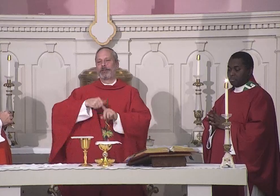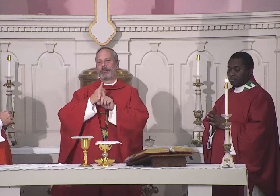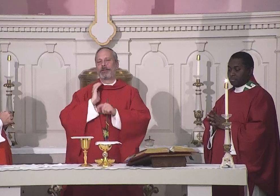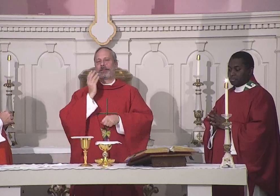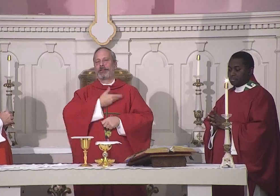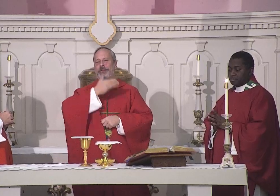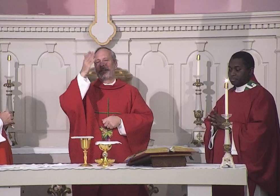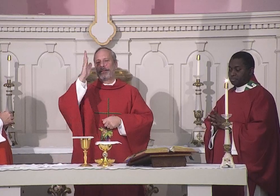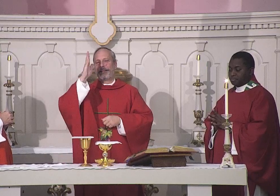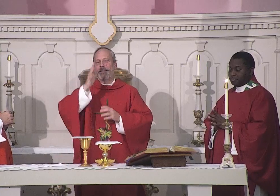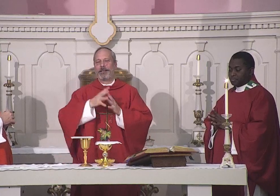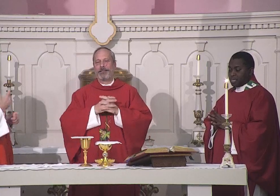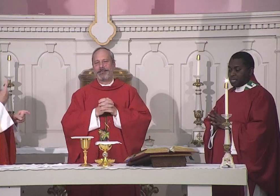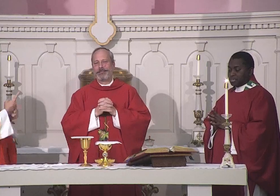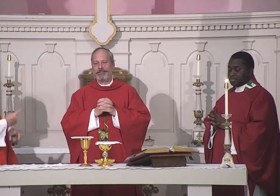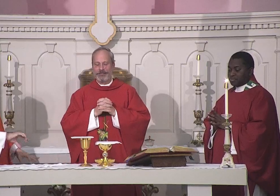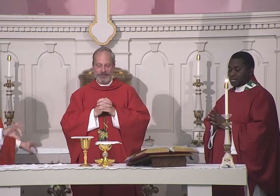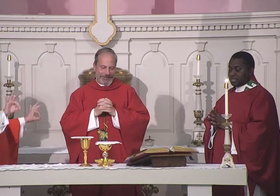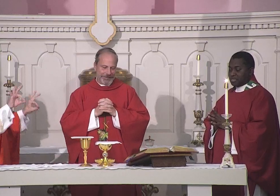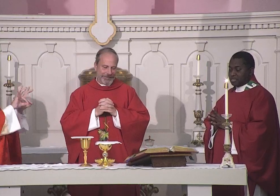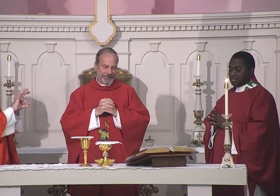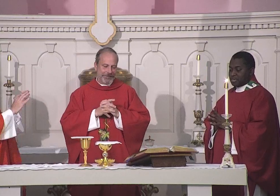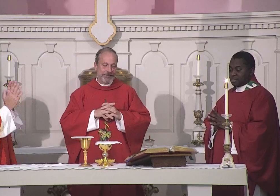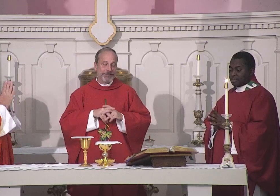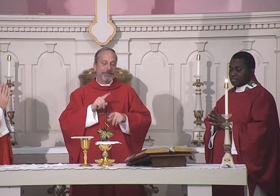Let us give thanks to the Lord our God.